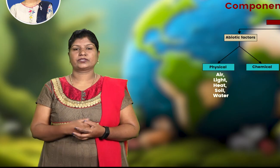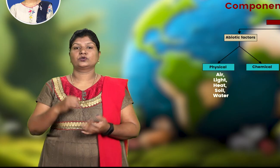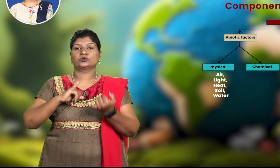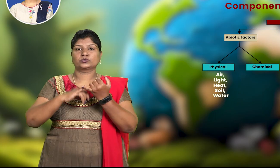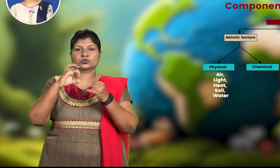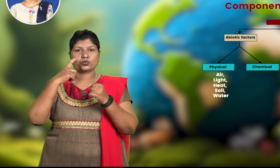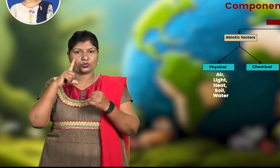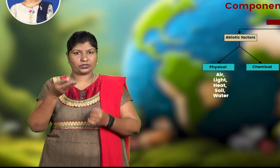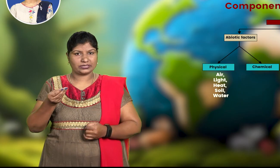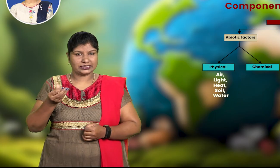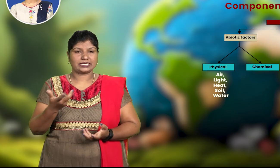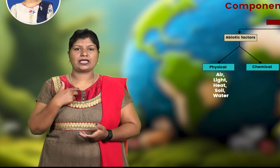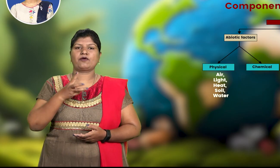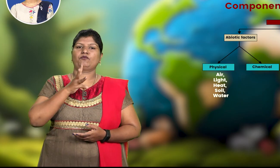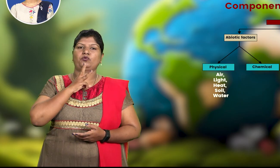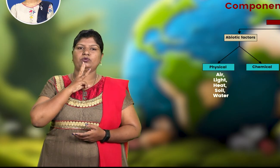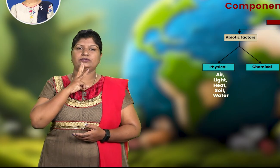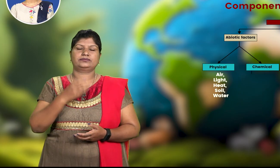soil, and water.